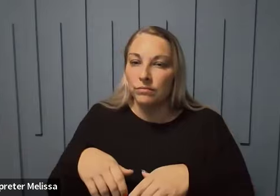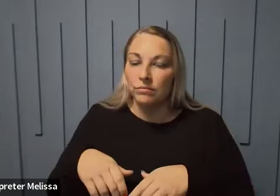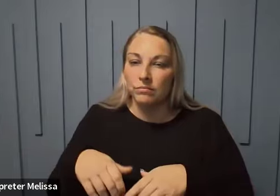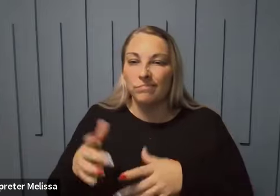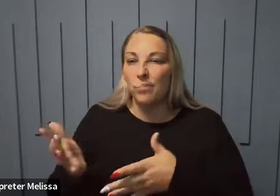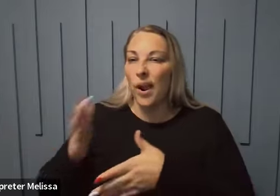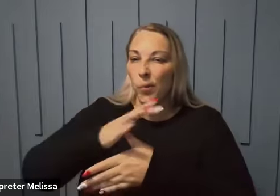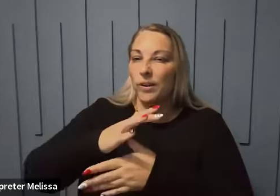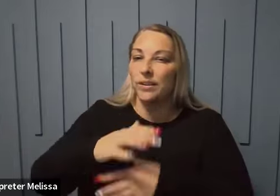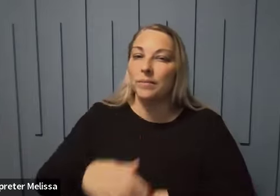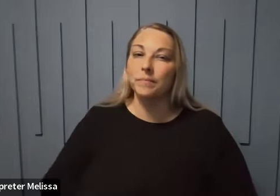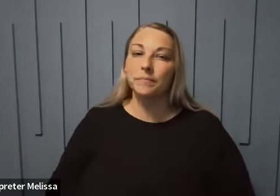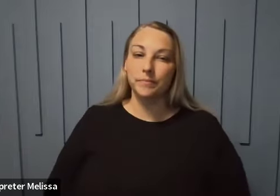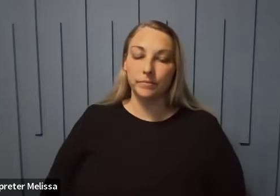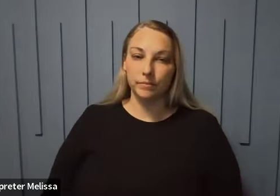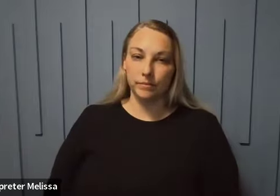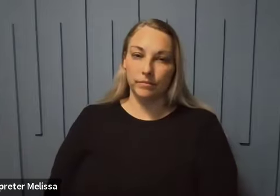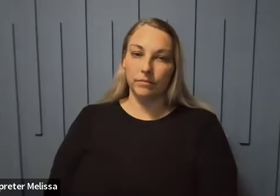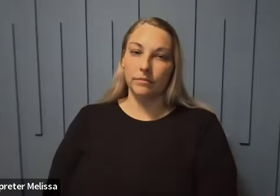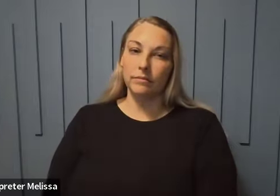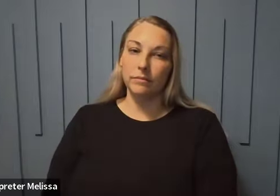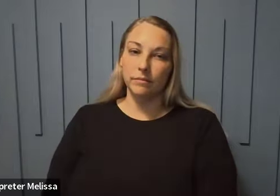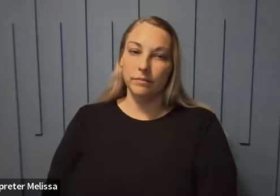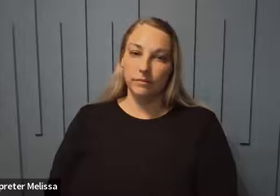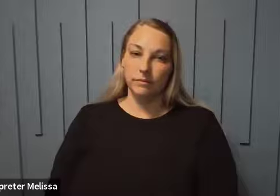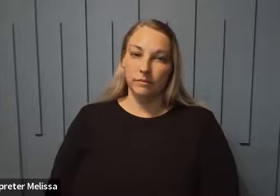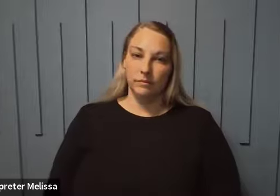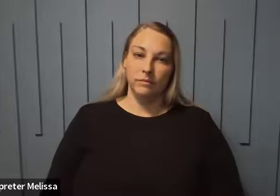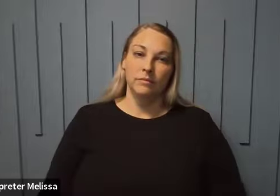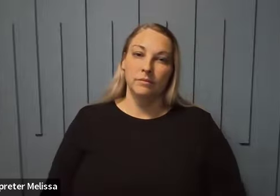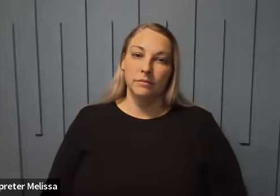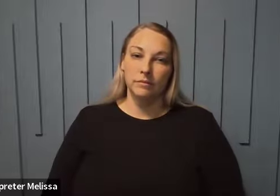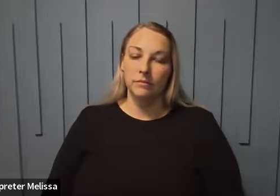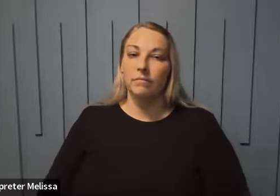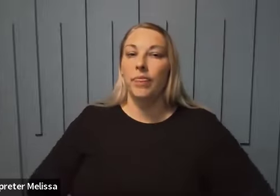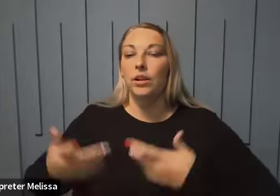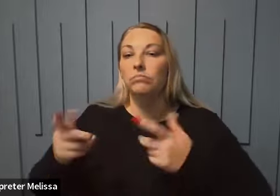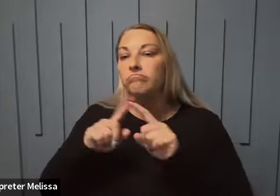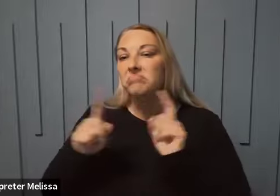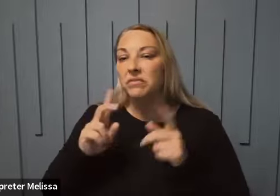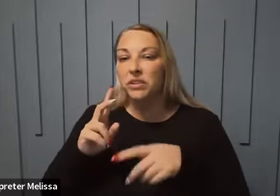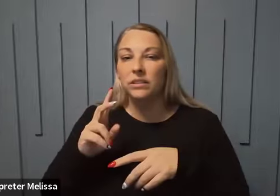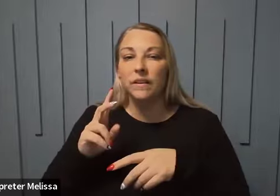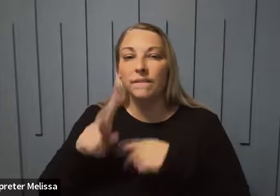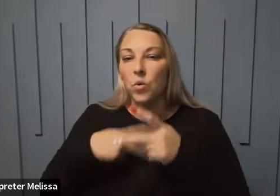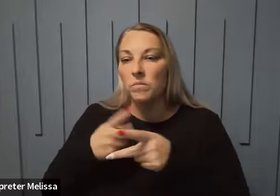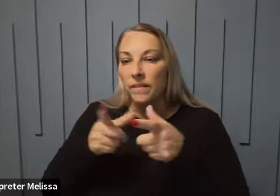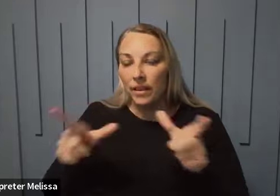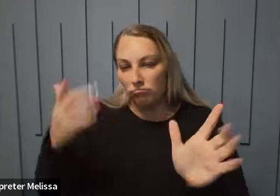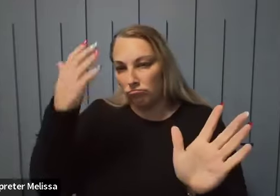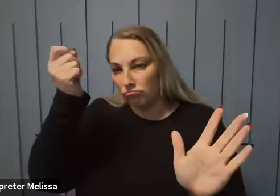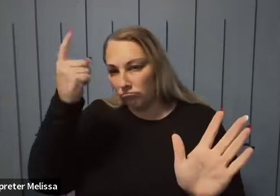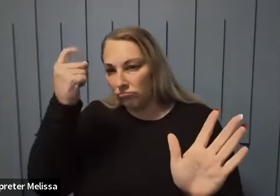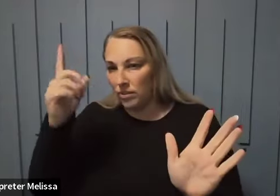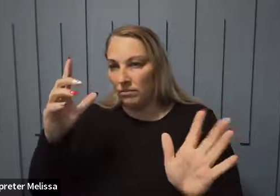So there are different forms of language. There's language in its primary form. Now, the languages we're speaking of today, there's lots of languages out there. I understand that. We're